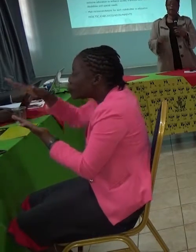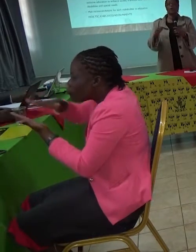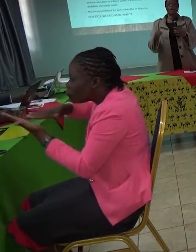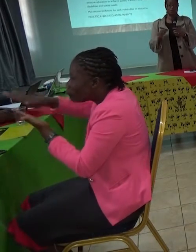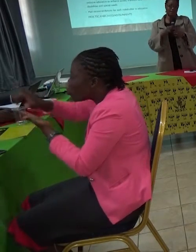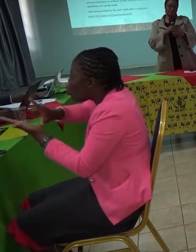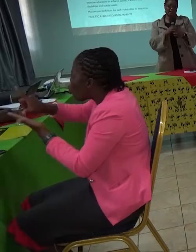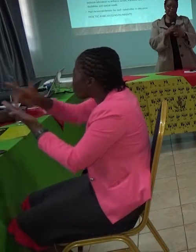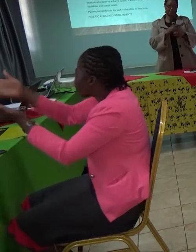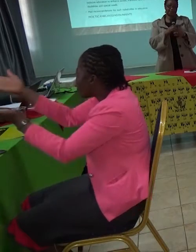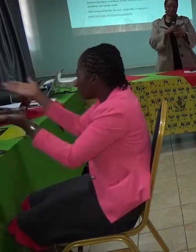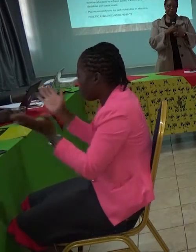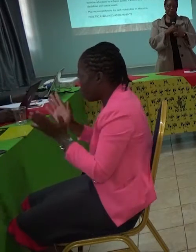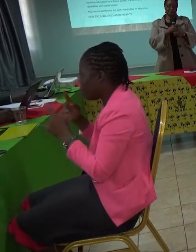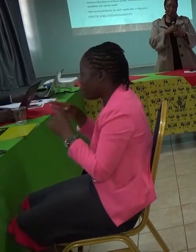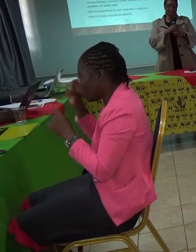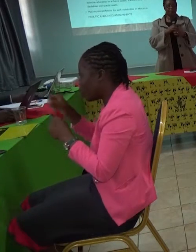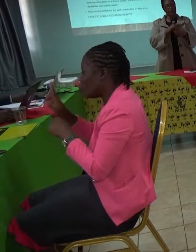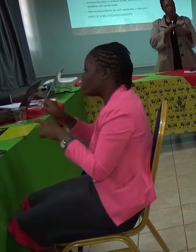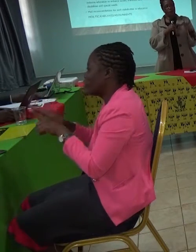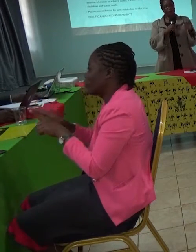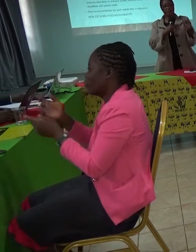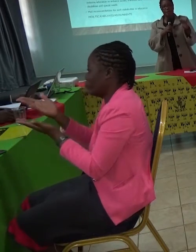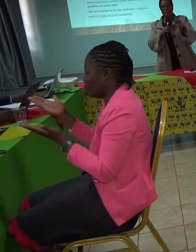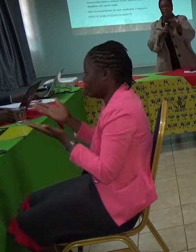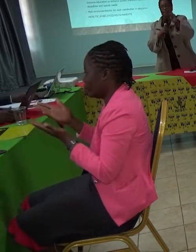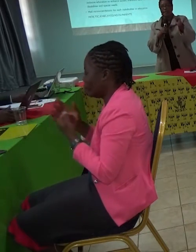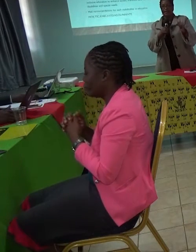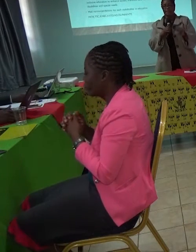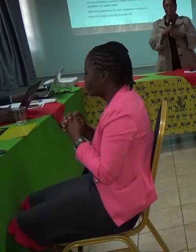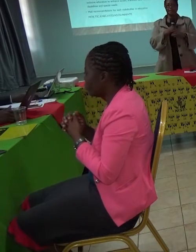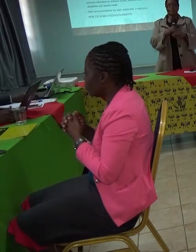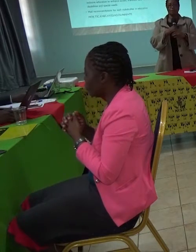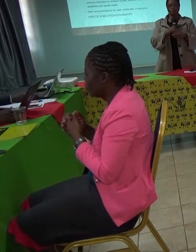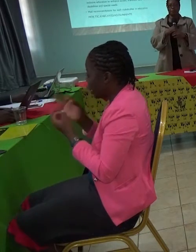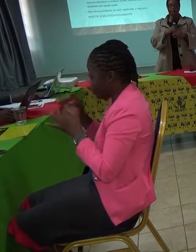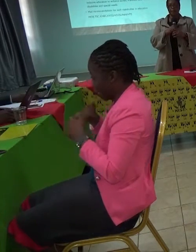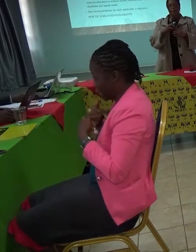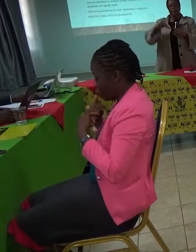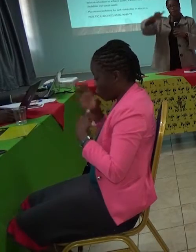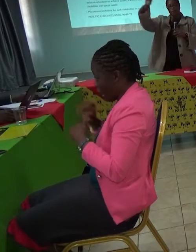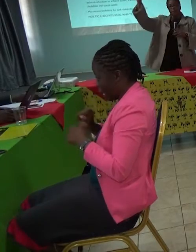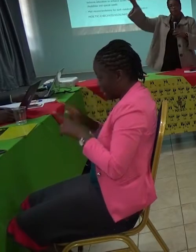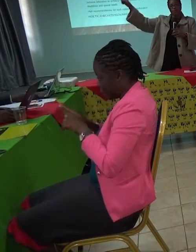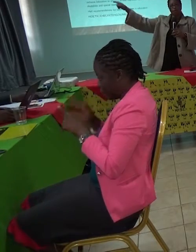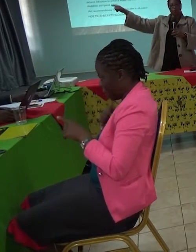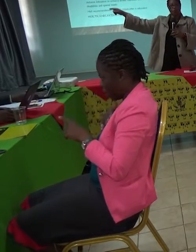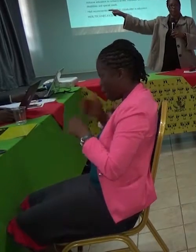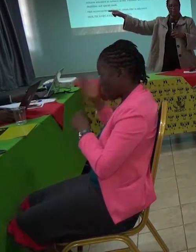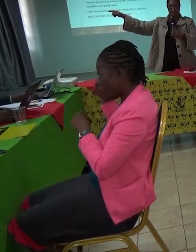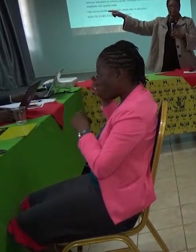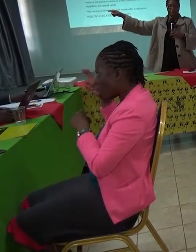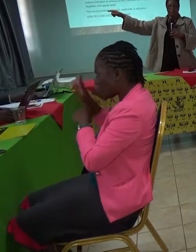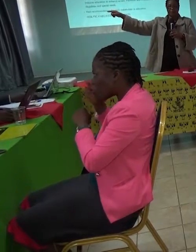environment, and we can use that. If I look at age mates in this room, I used to see boys playing